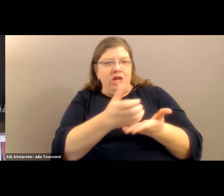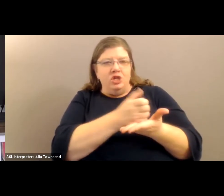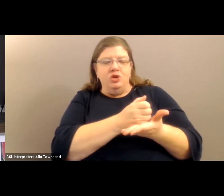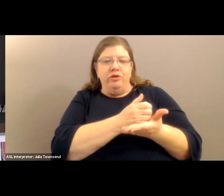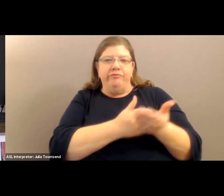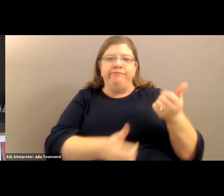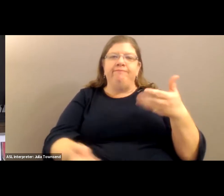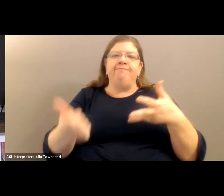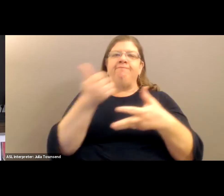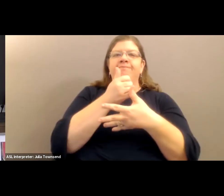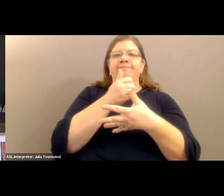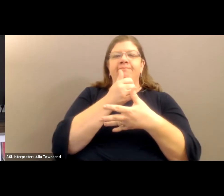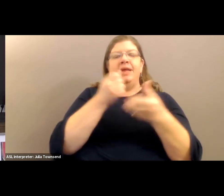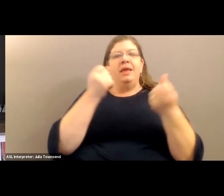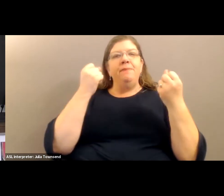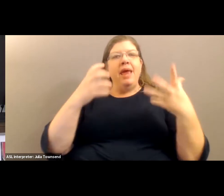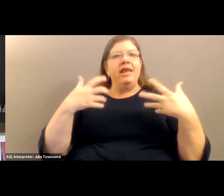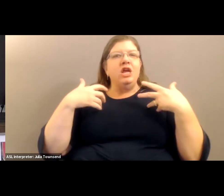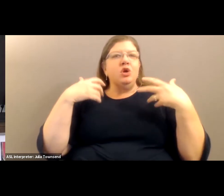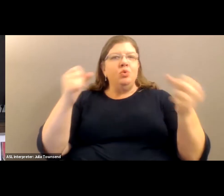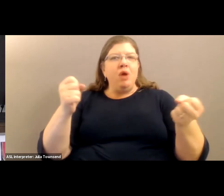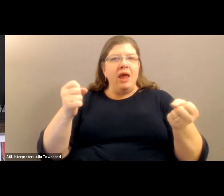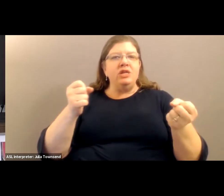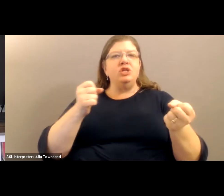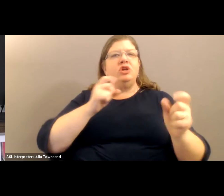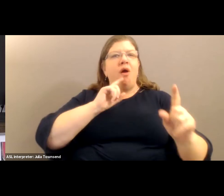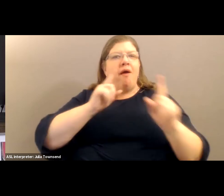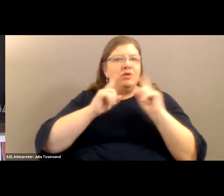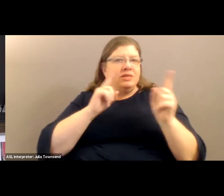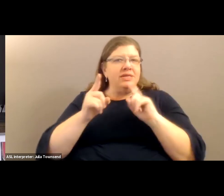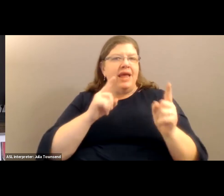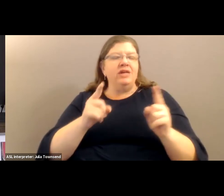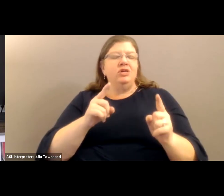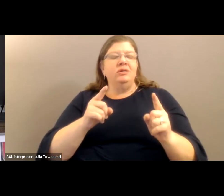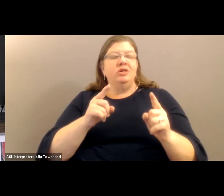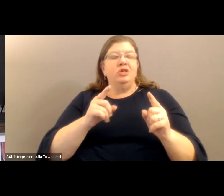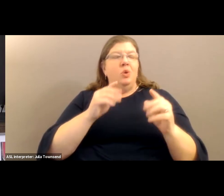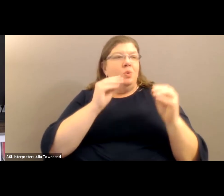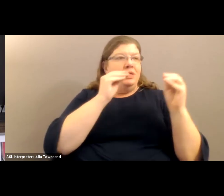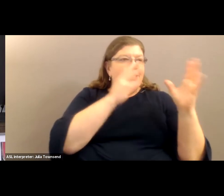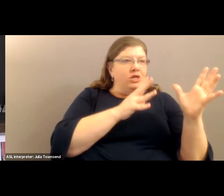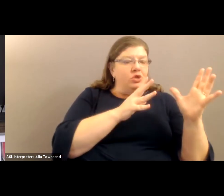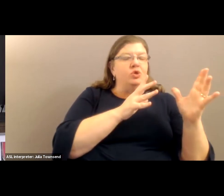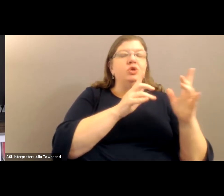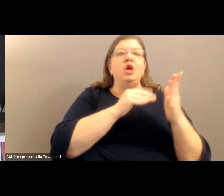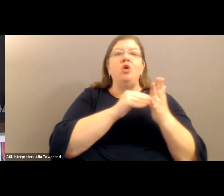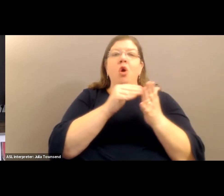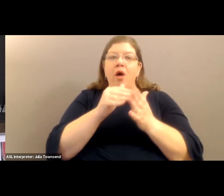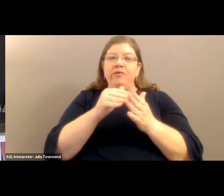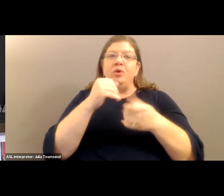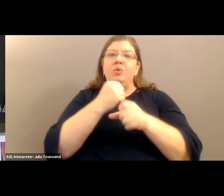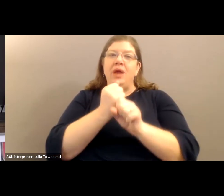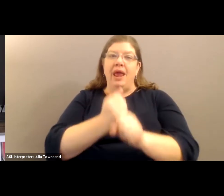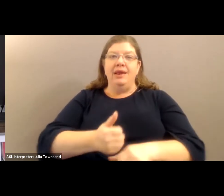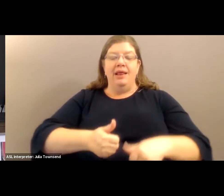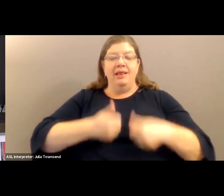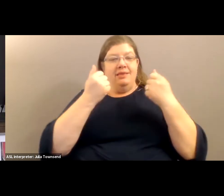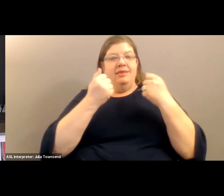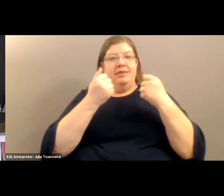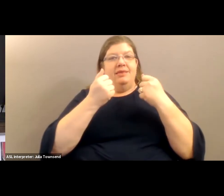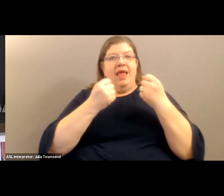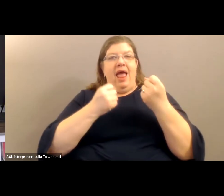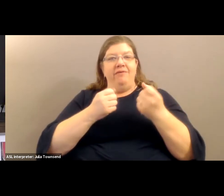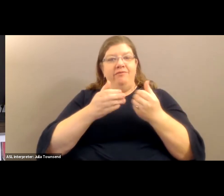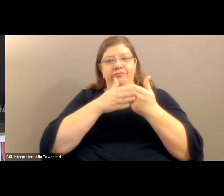all. They had many courageous conversations, especially with teachers, and very often created the lifeline to keep kids